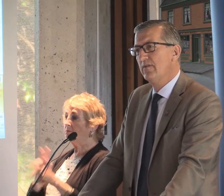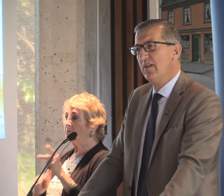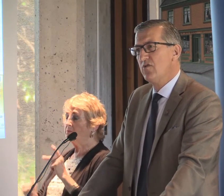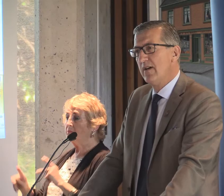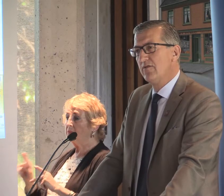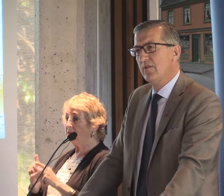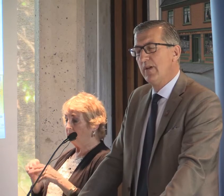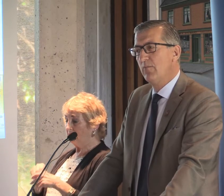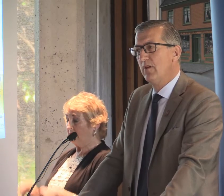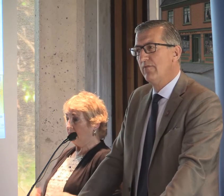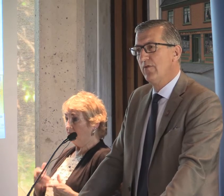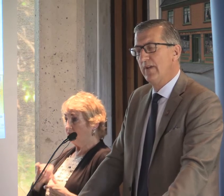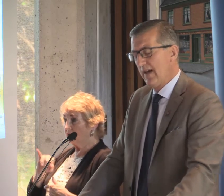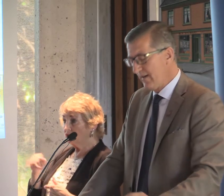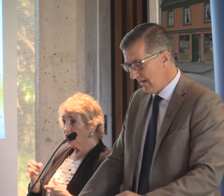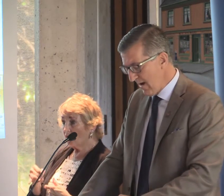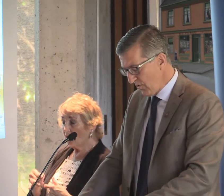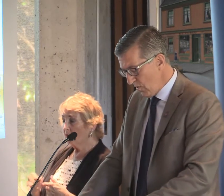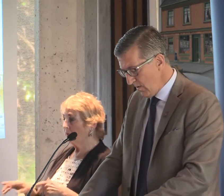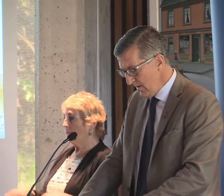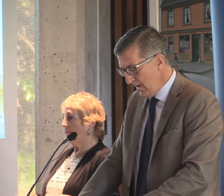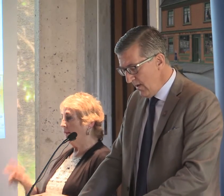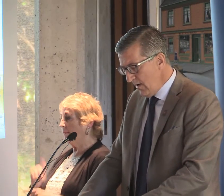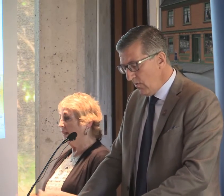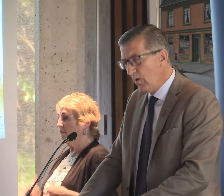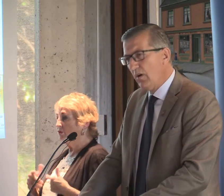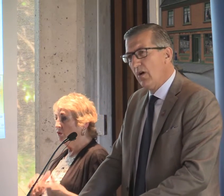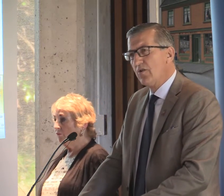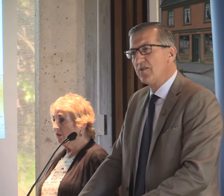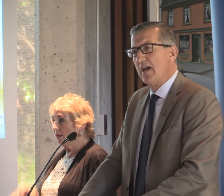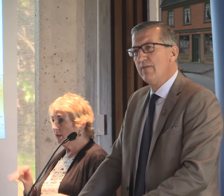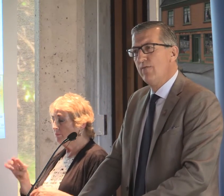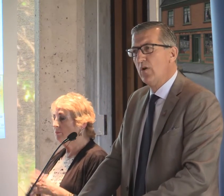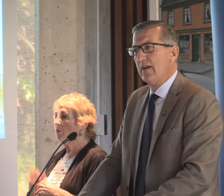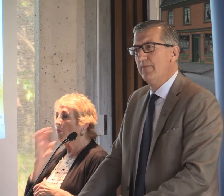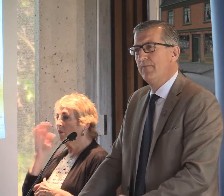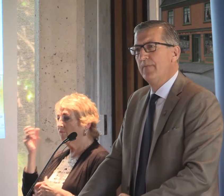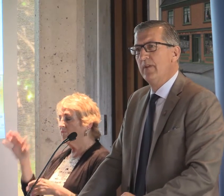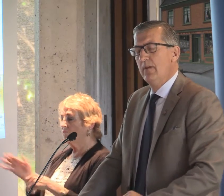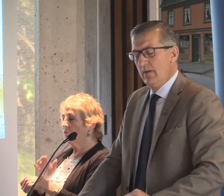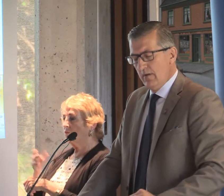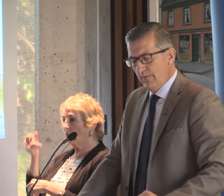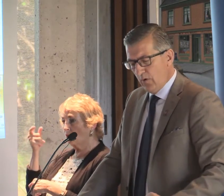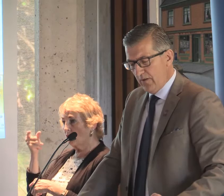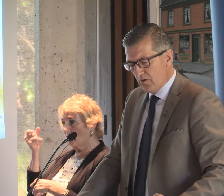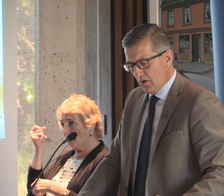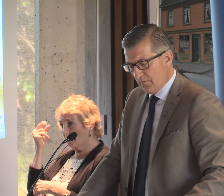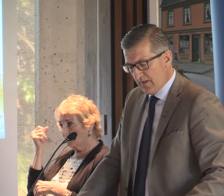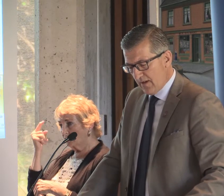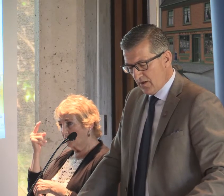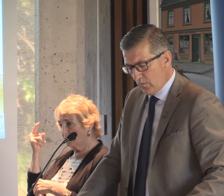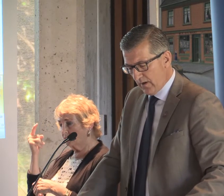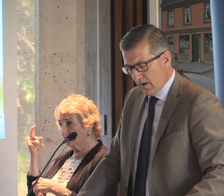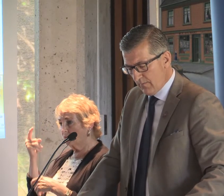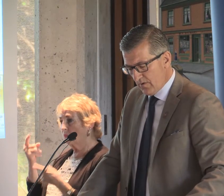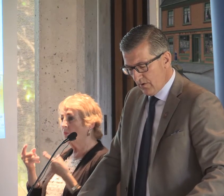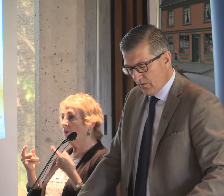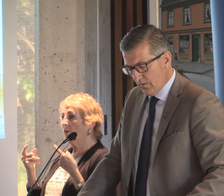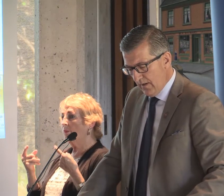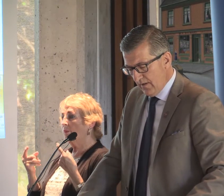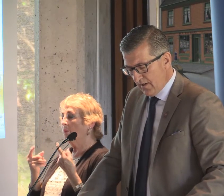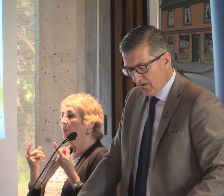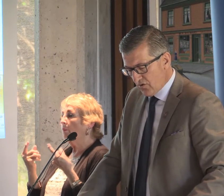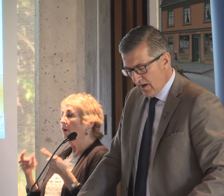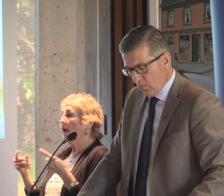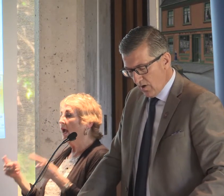of St. John's, the people of Newfoundland and Labrador will understand fully the circumstances when it comes